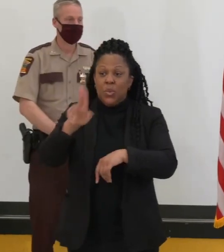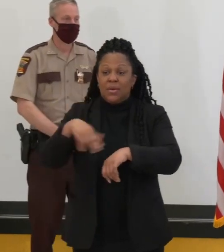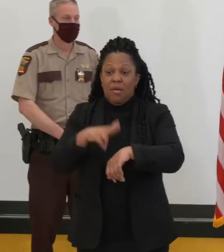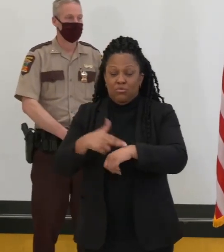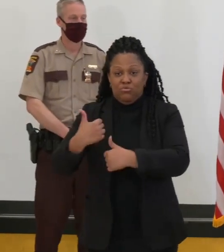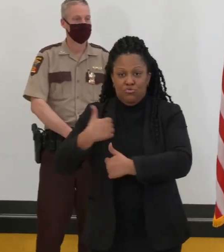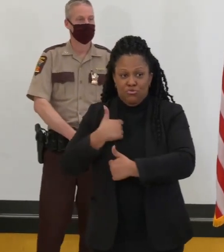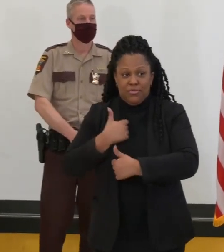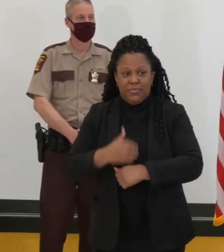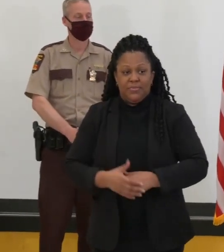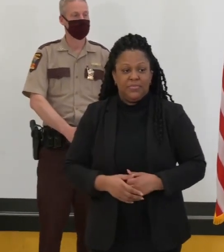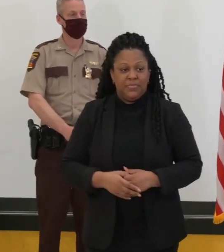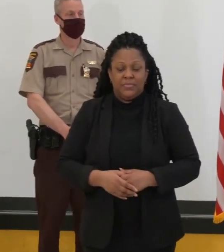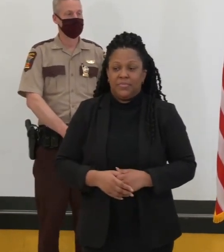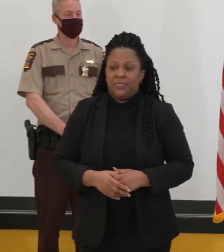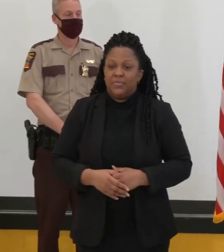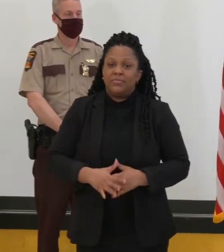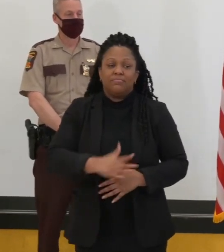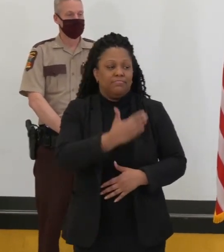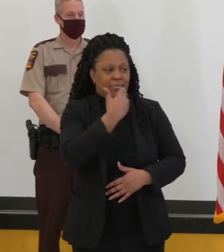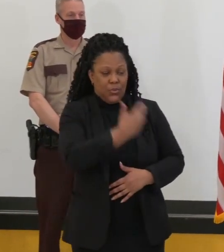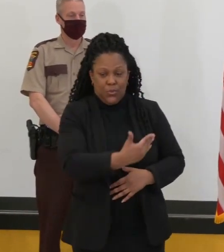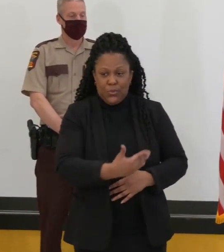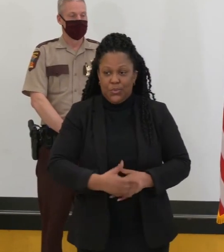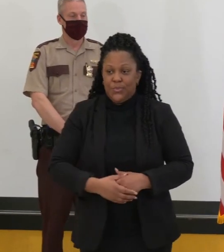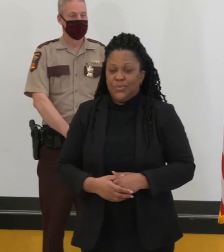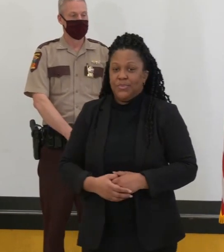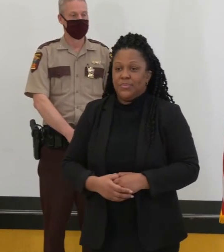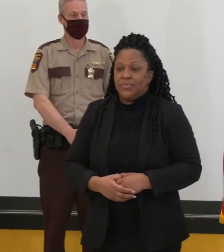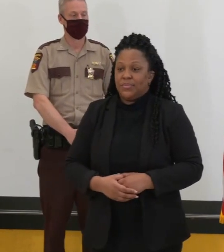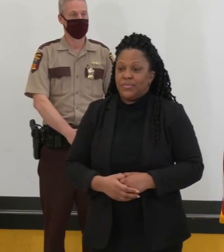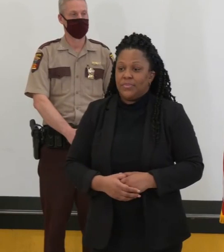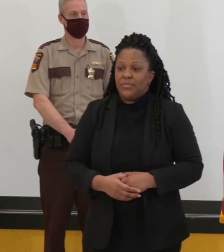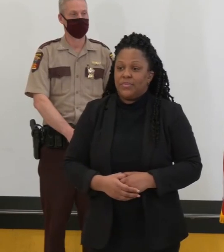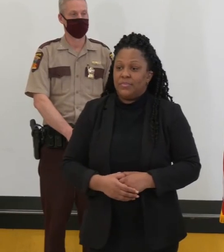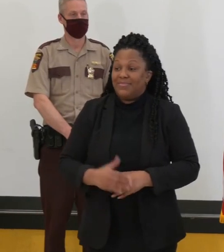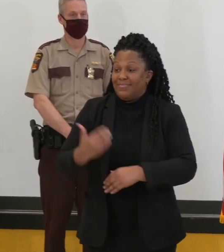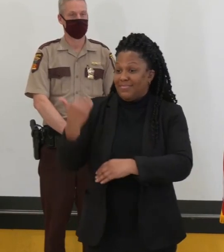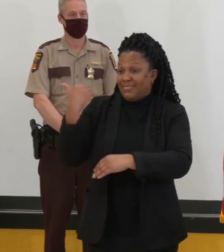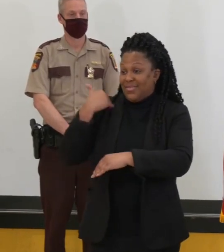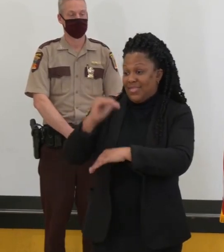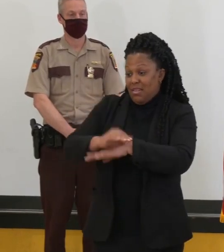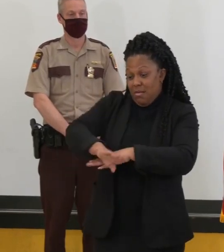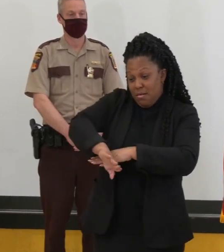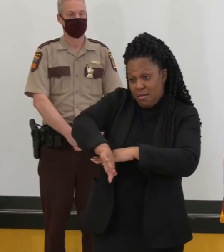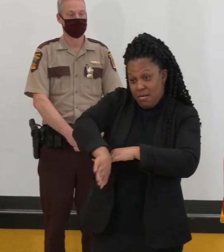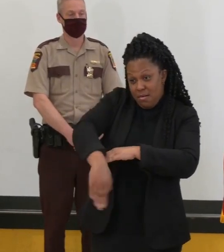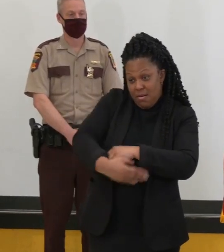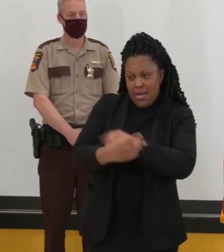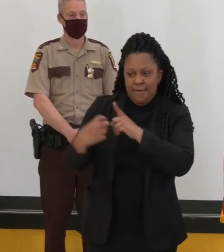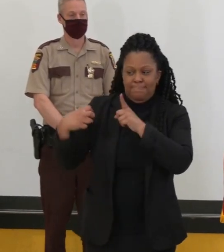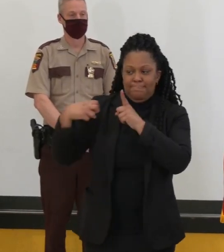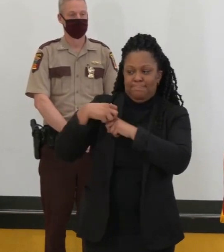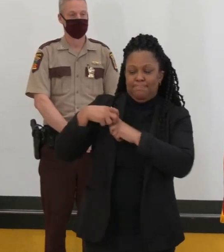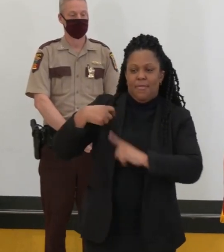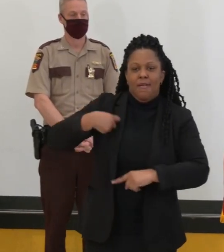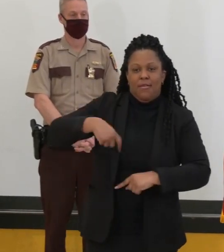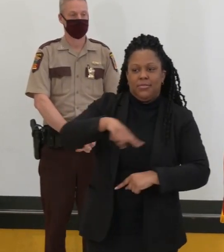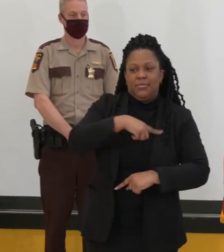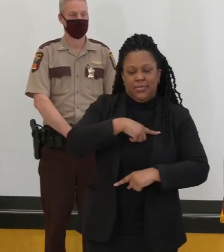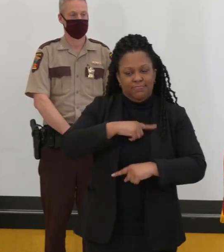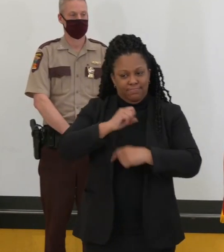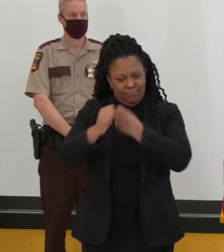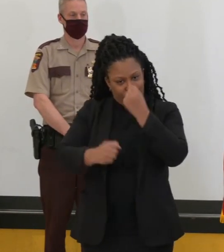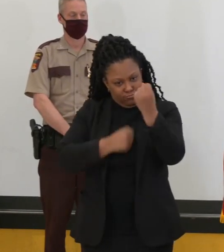Thank you, Colonel Langer. Late last night, the Minnesota National Guard was asked to support the city of Brooklyn Center, which we